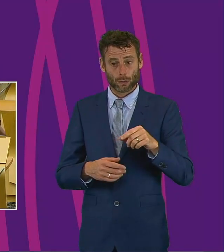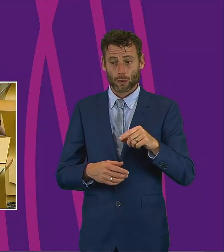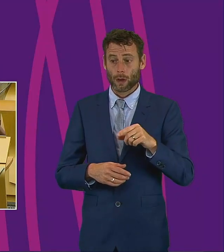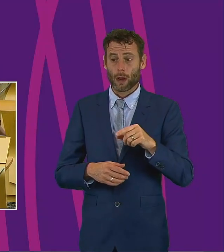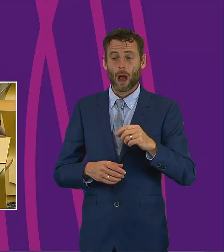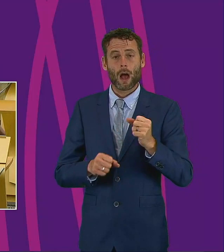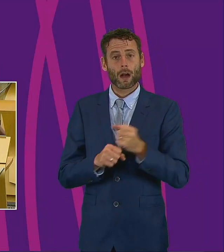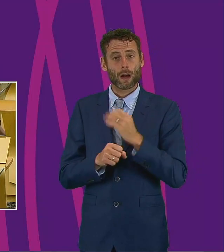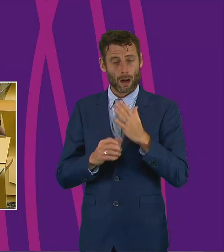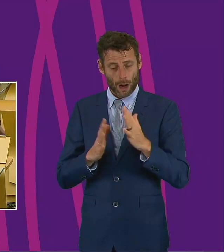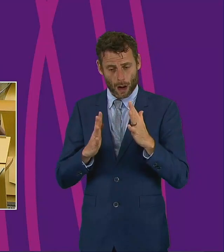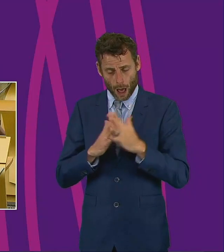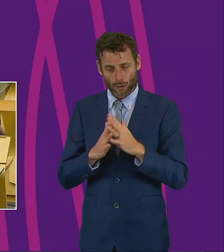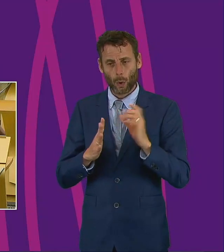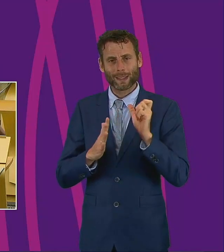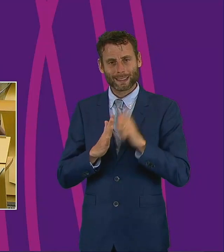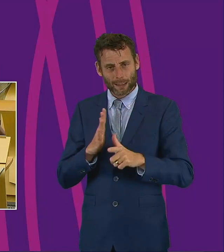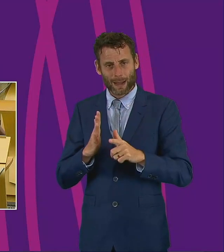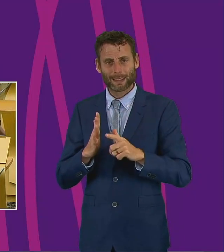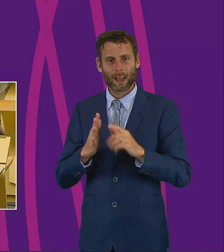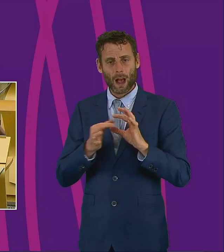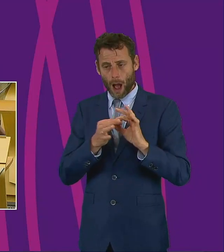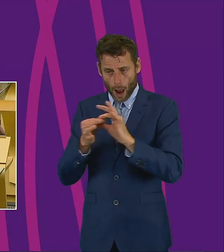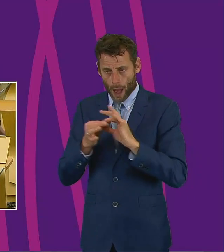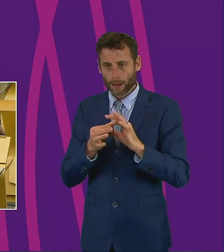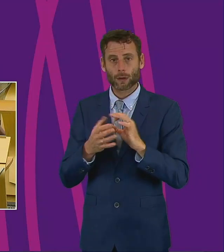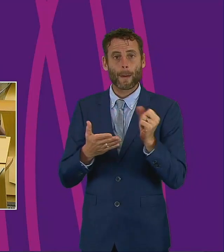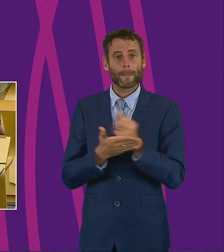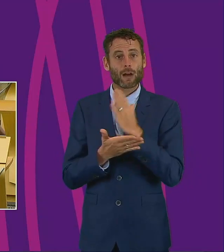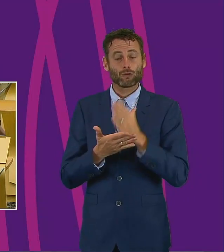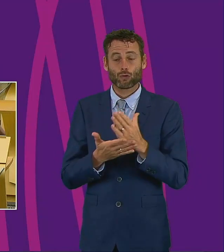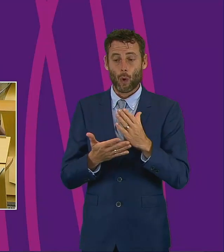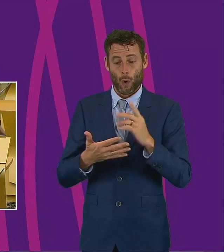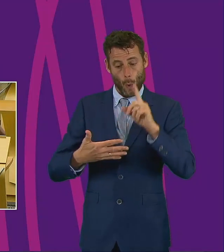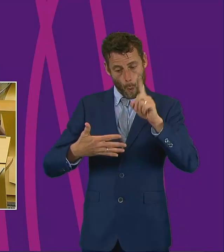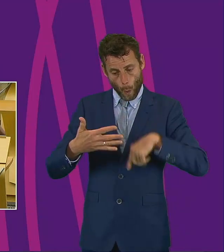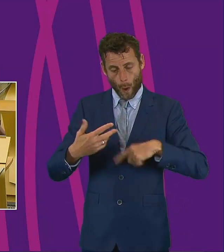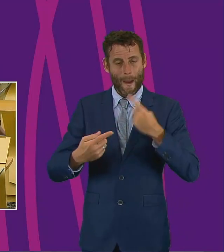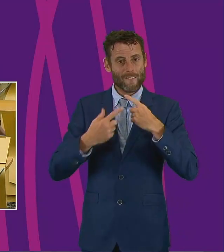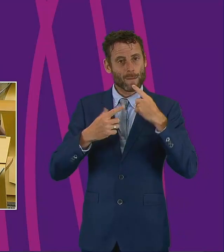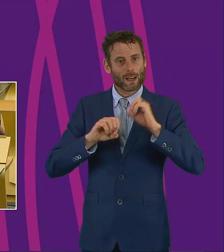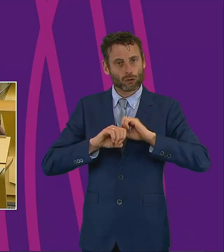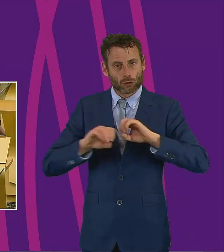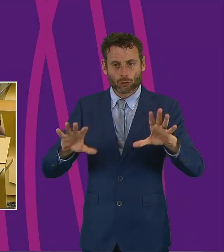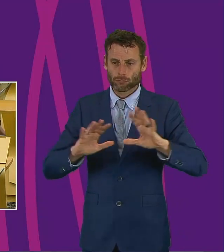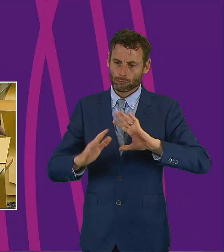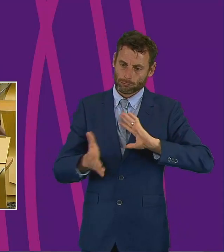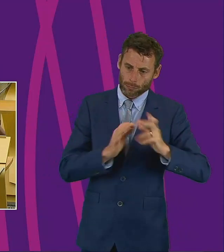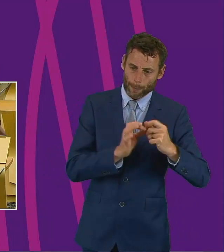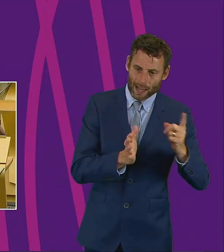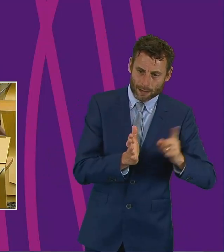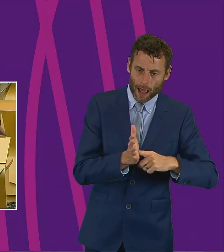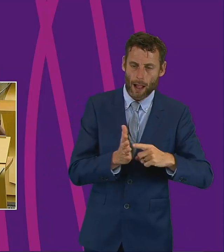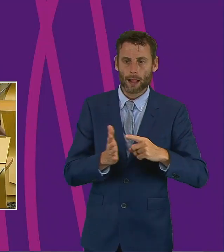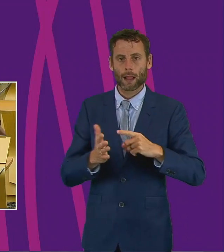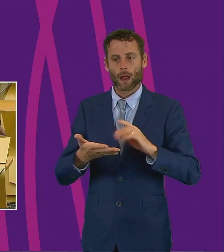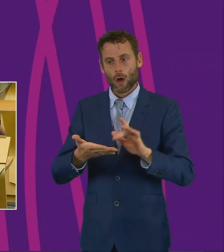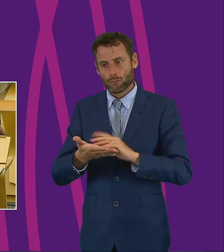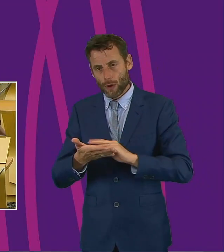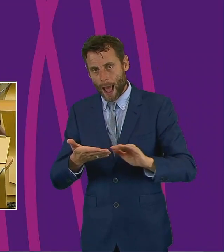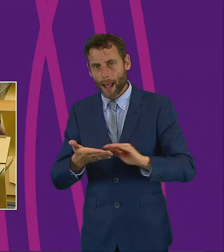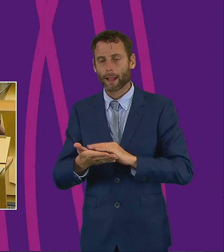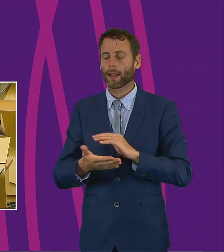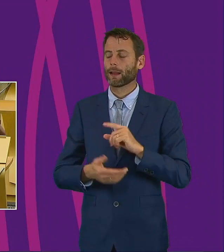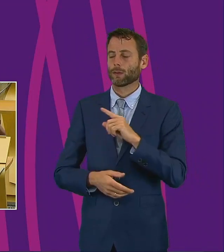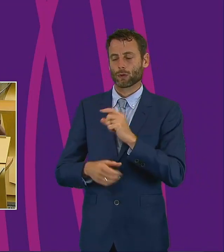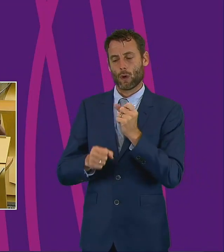in British Sign Language, Braille and Easy Read, and Glasgow Disability Alliance, that I know, used some of that